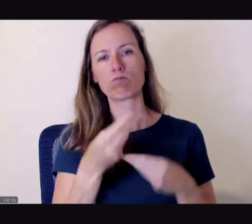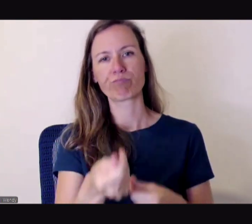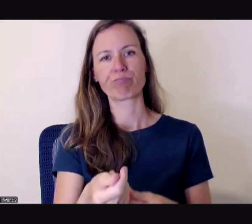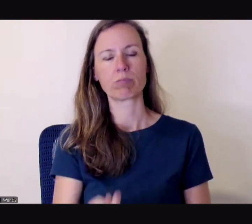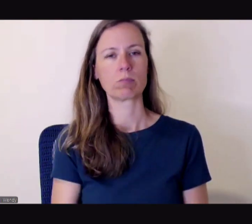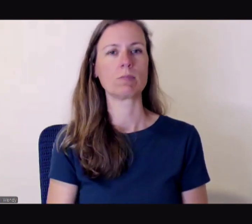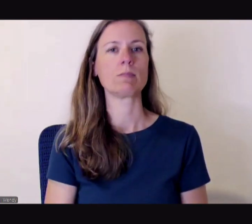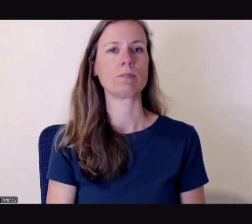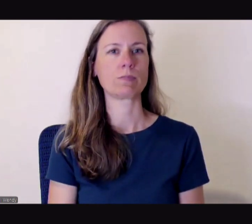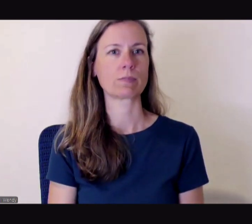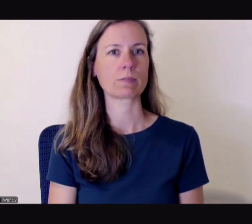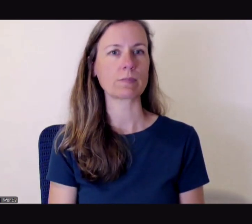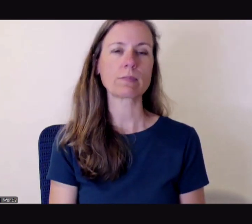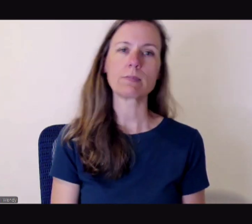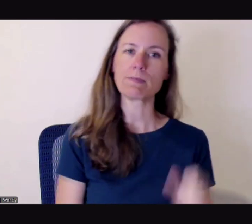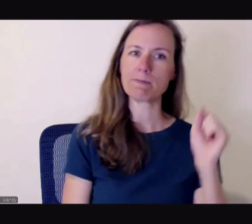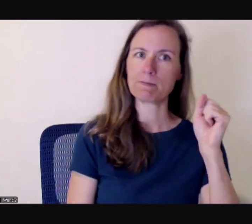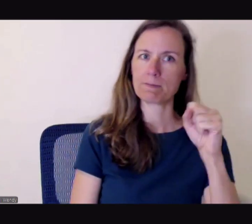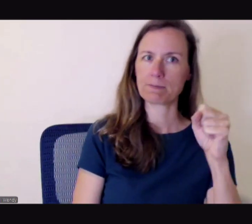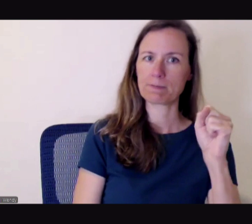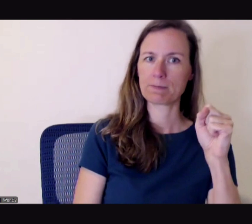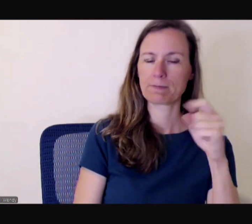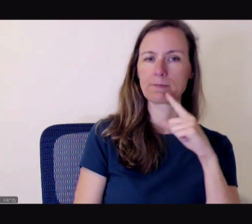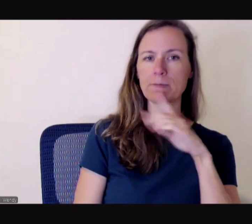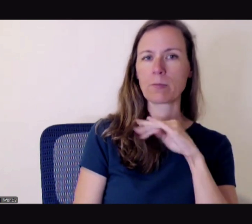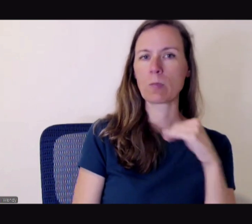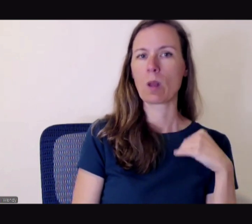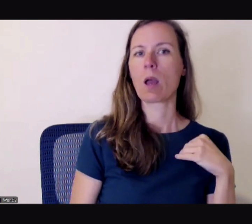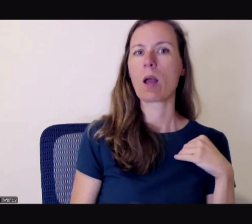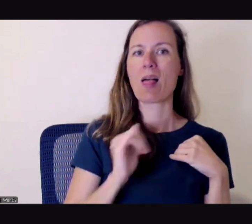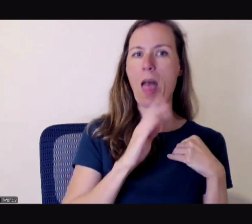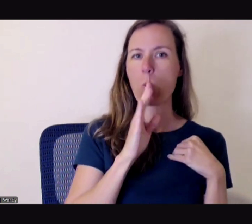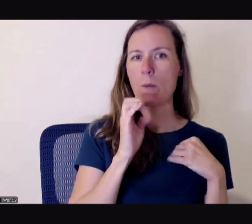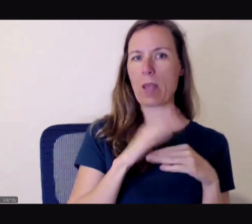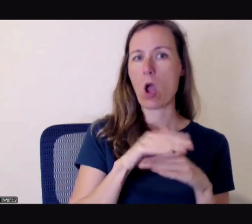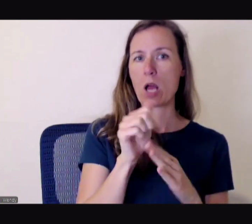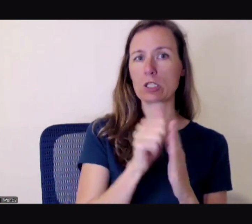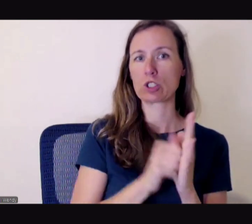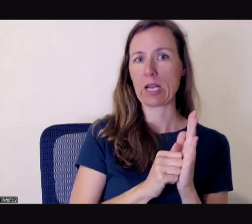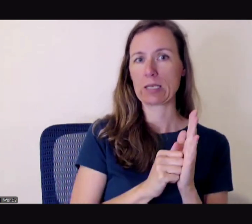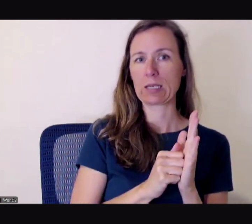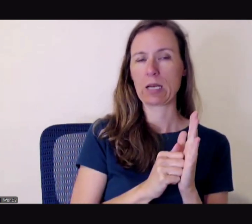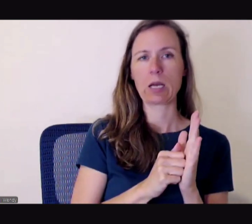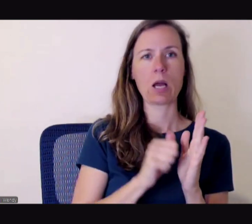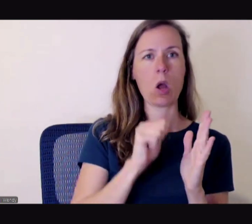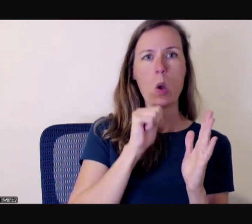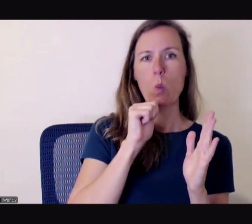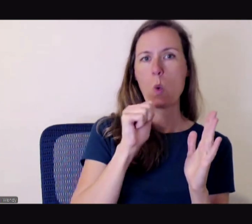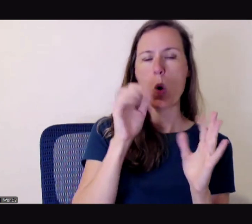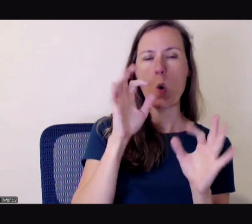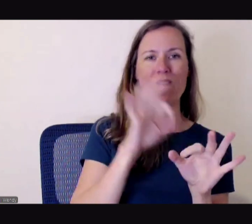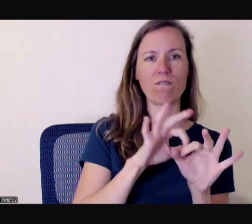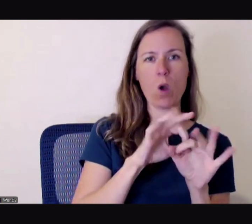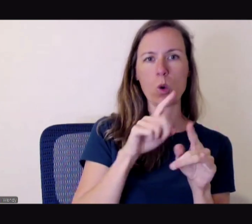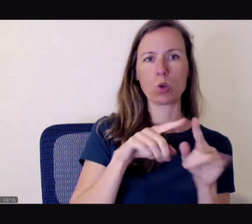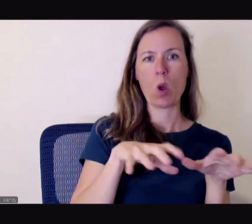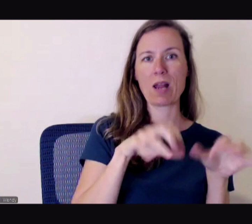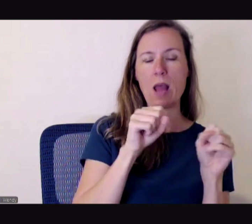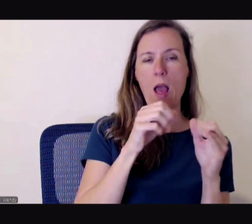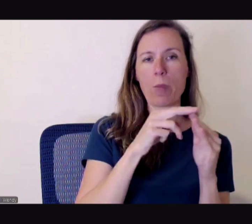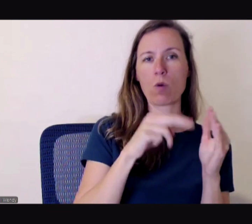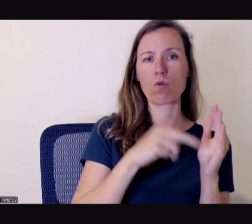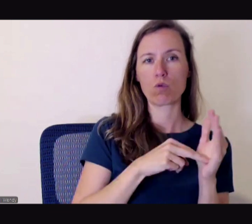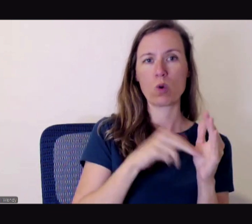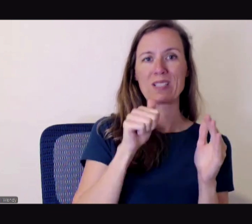Yes, so that will be on the agenda. I think we will not vote to adopt those rules at the